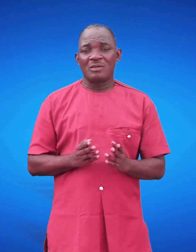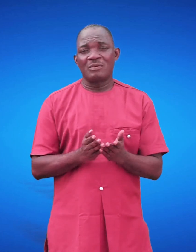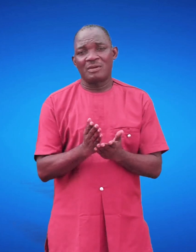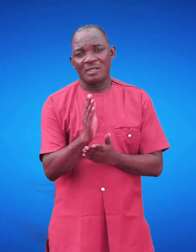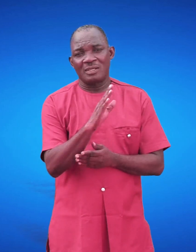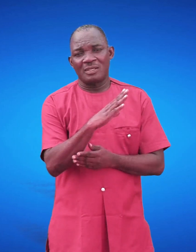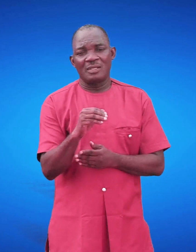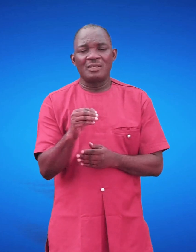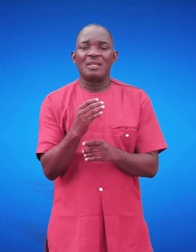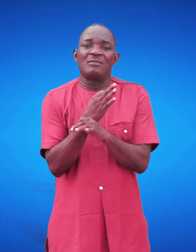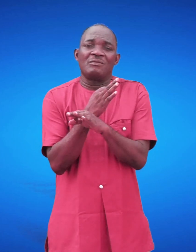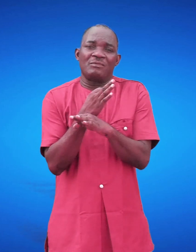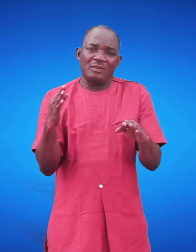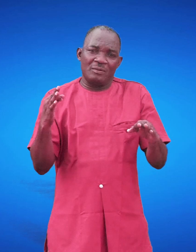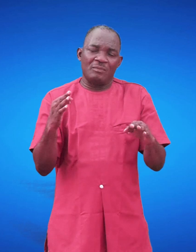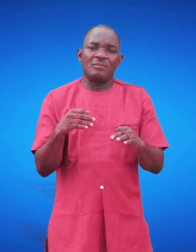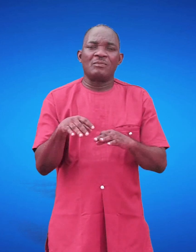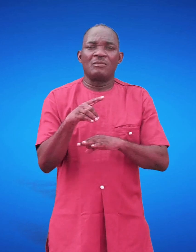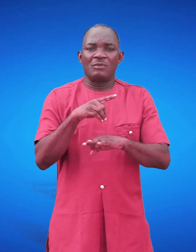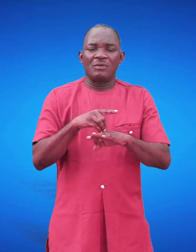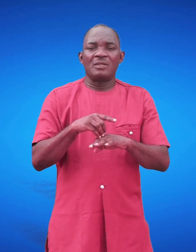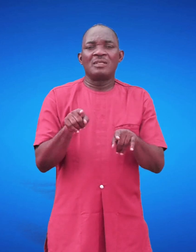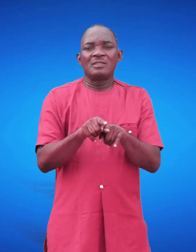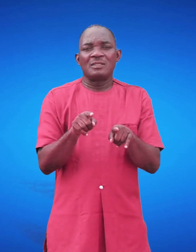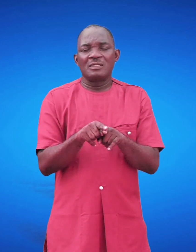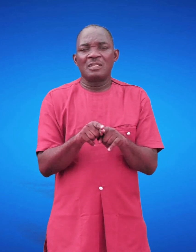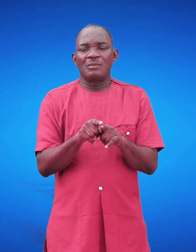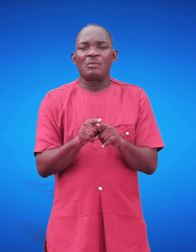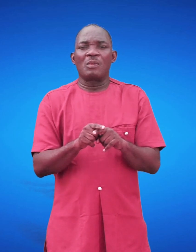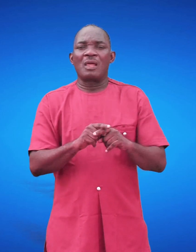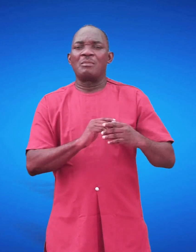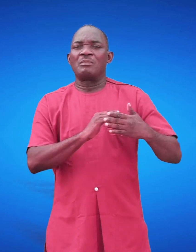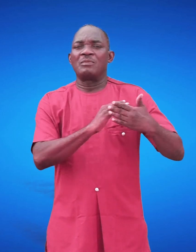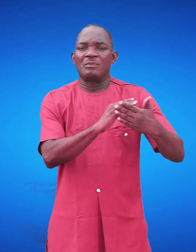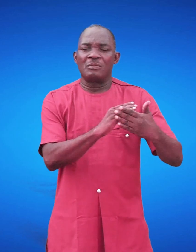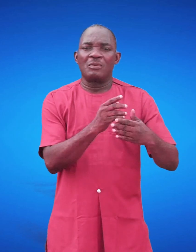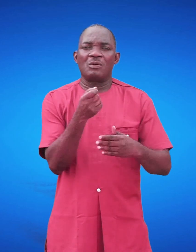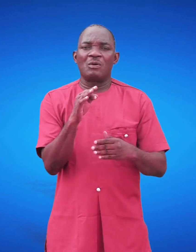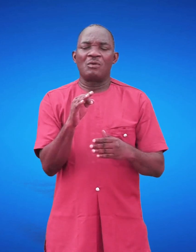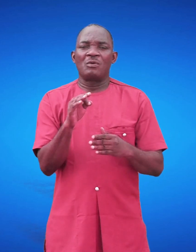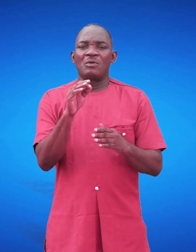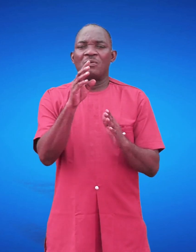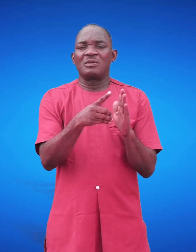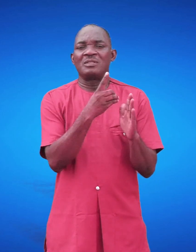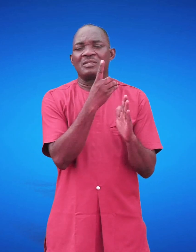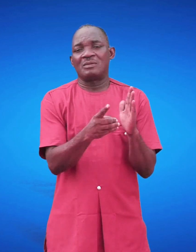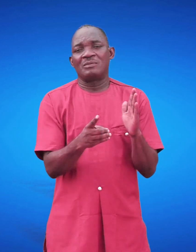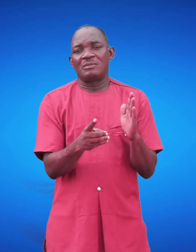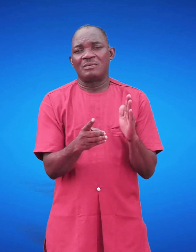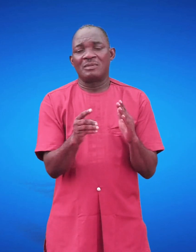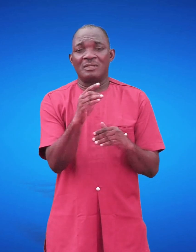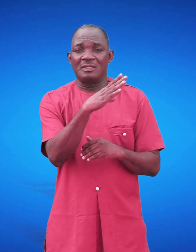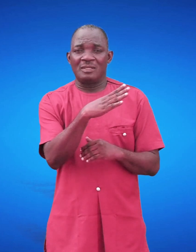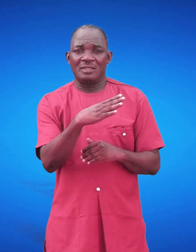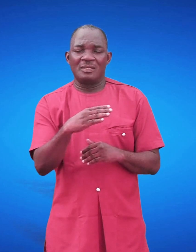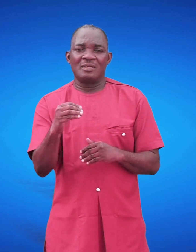and freedoms, and the prohibition of discrimination and